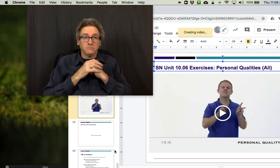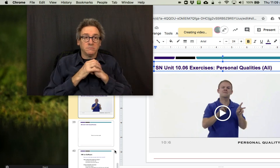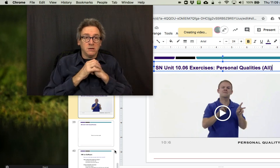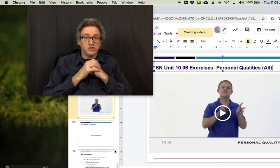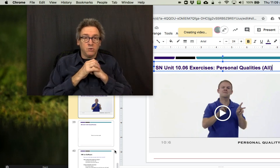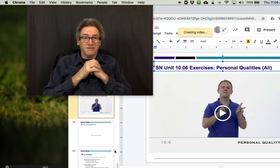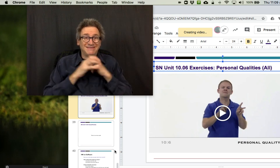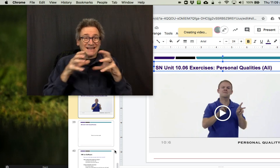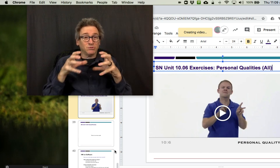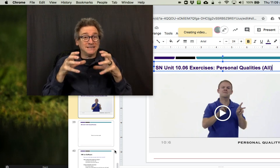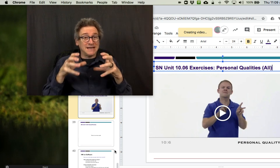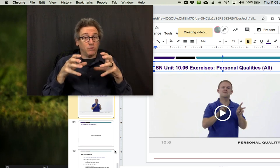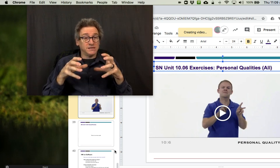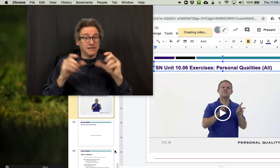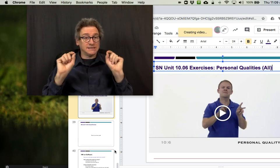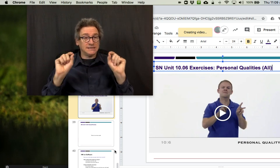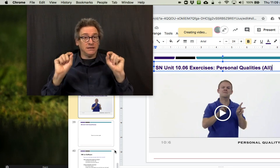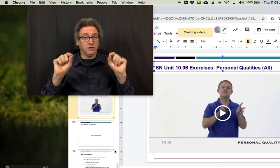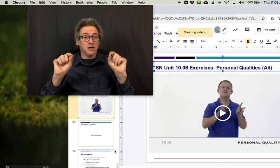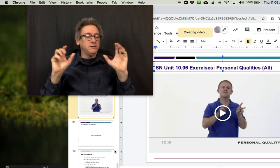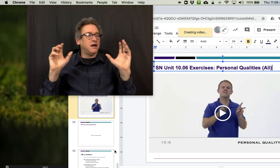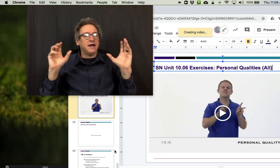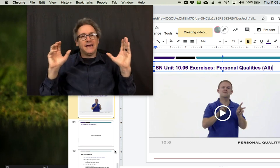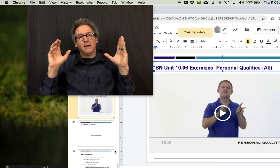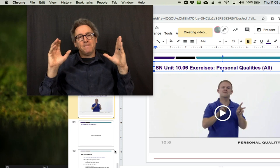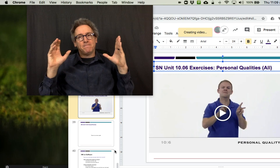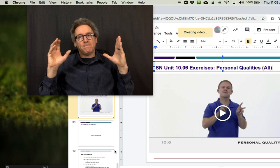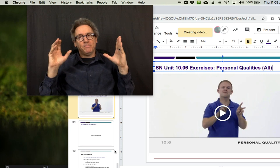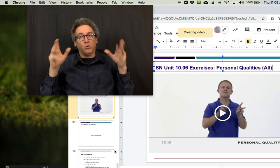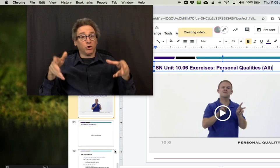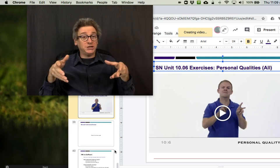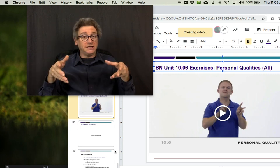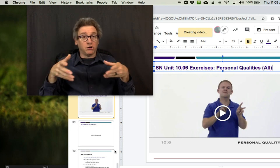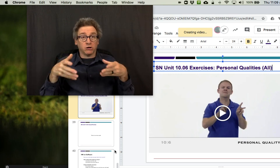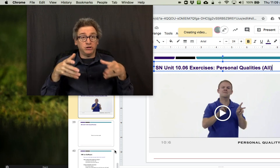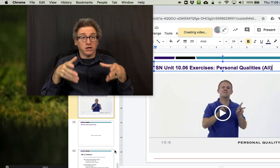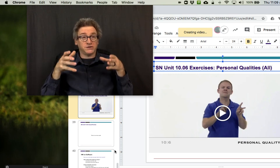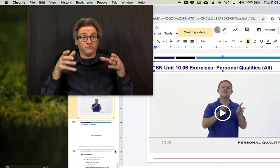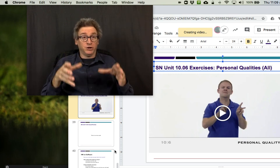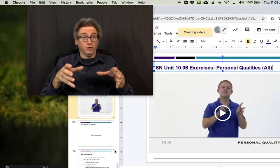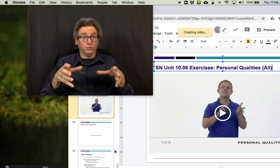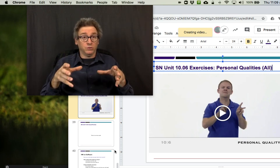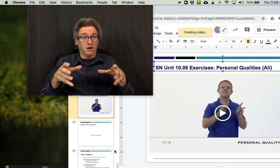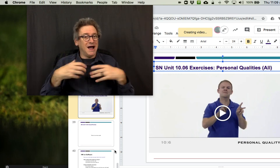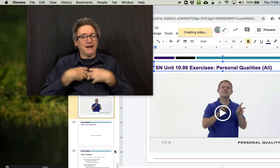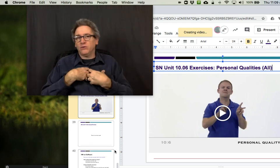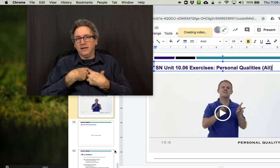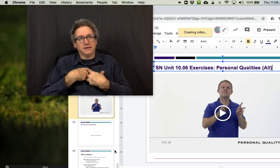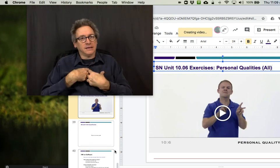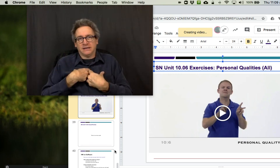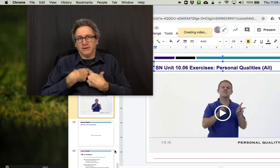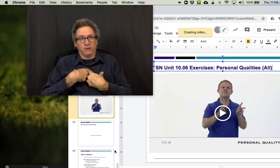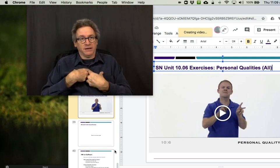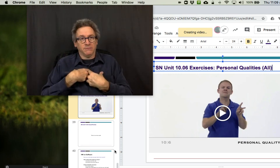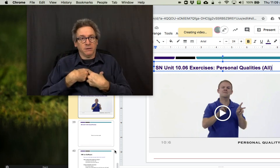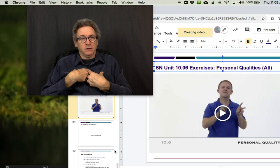right, so that's really 10.6. Take a look. Again, the worksheets are just for you. I don't need to